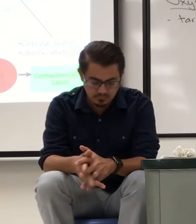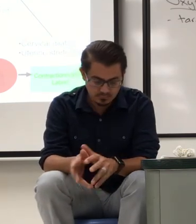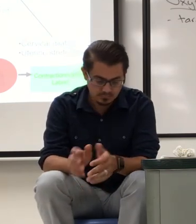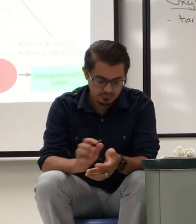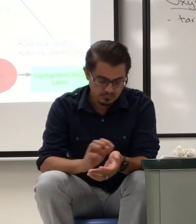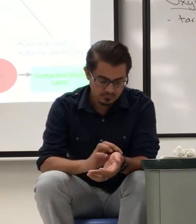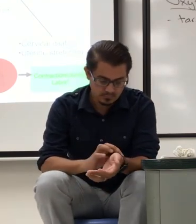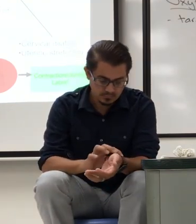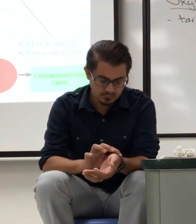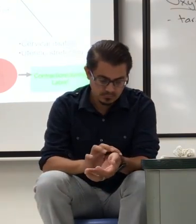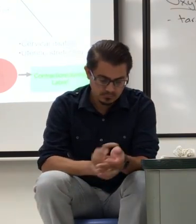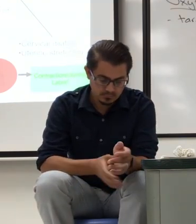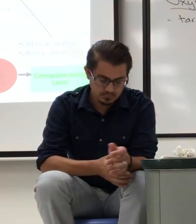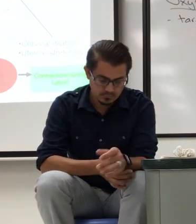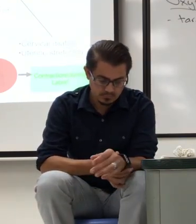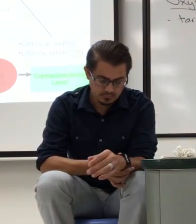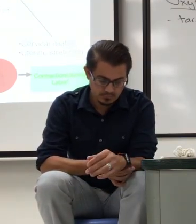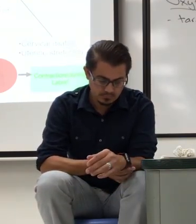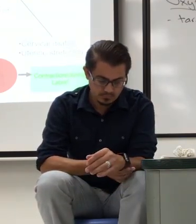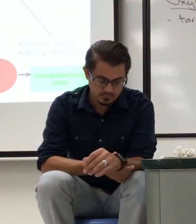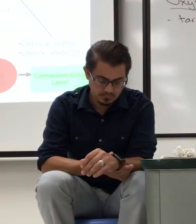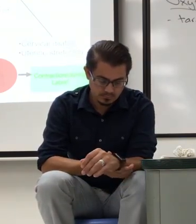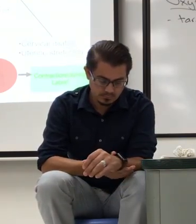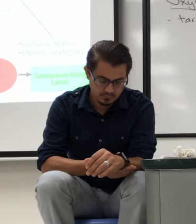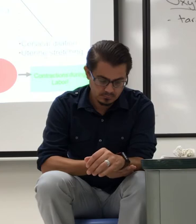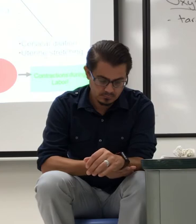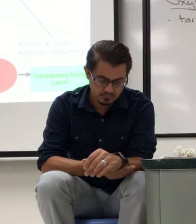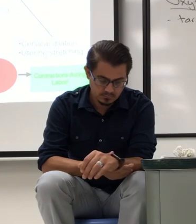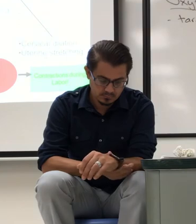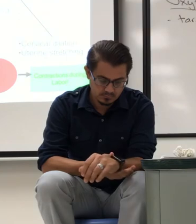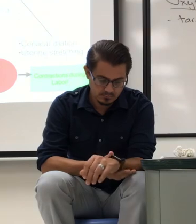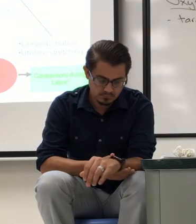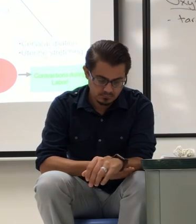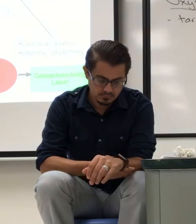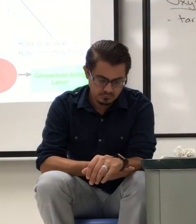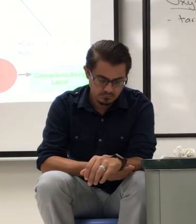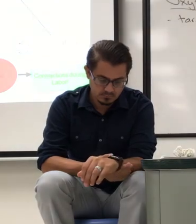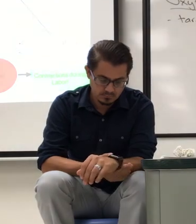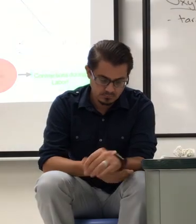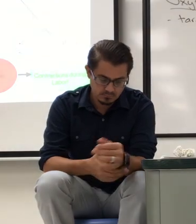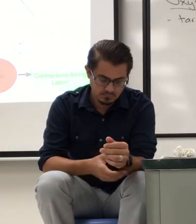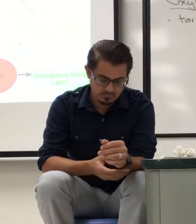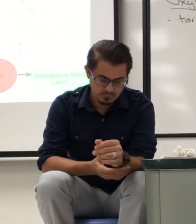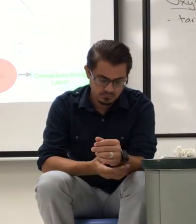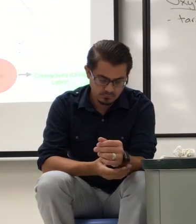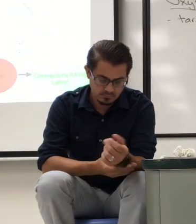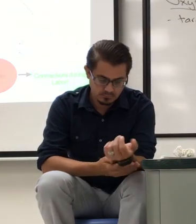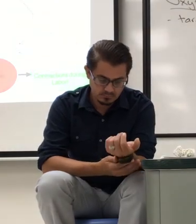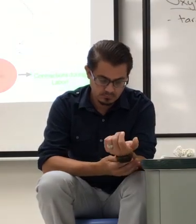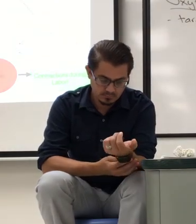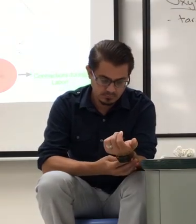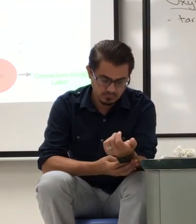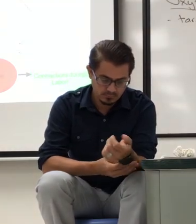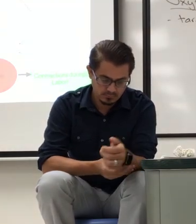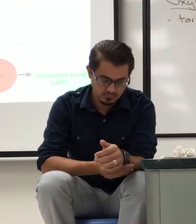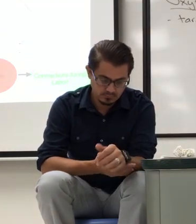childbirth? Yeah, I was going to say that. Yeah, just duh. Let me get to that.